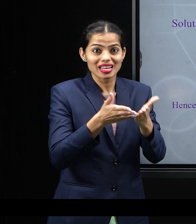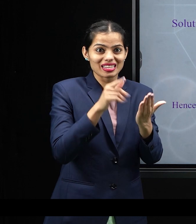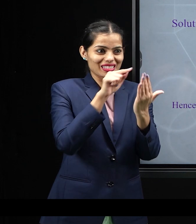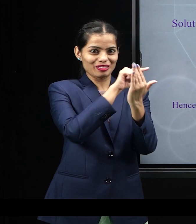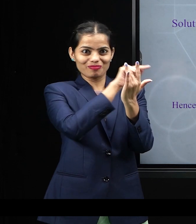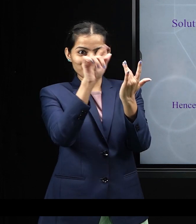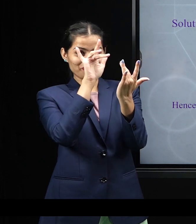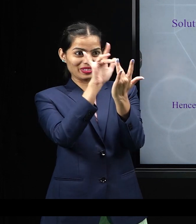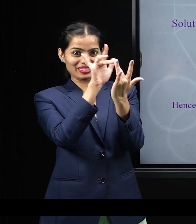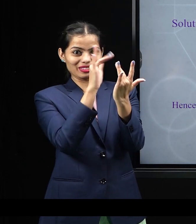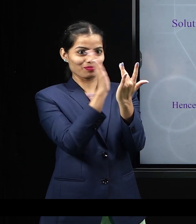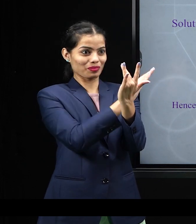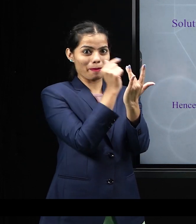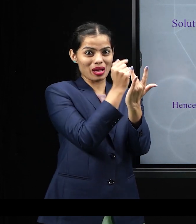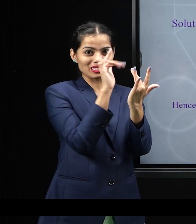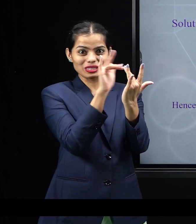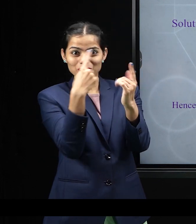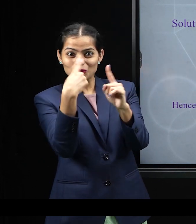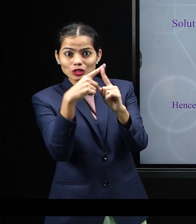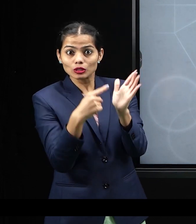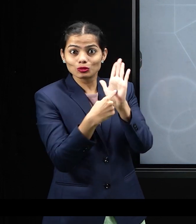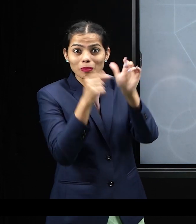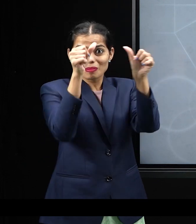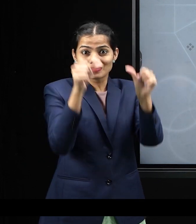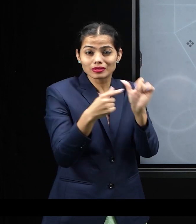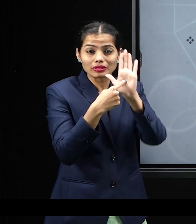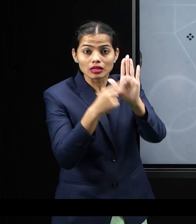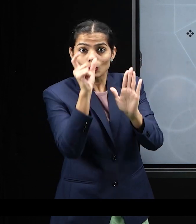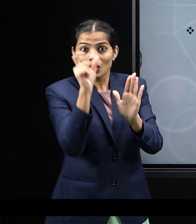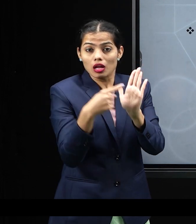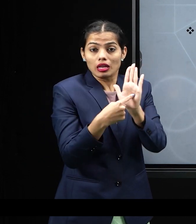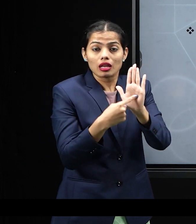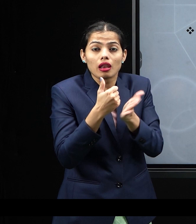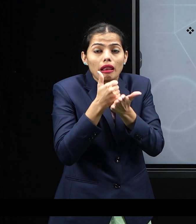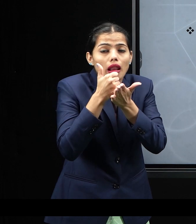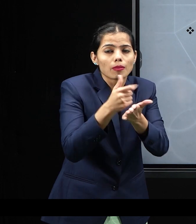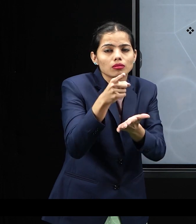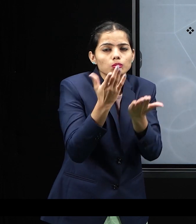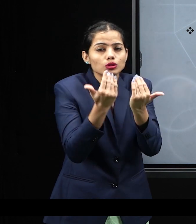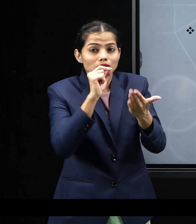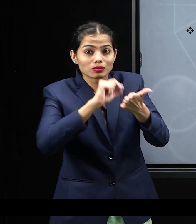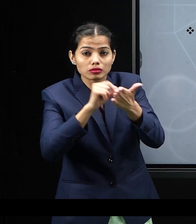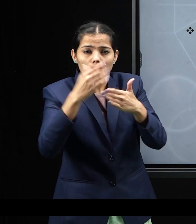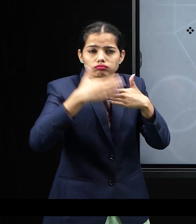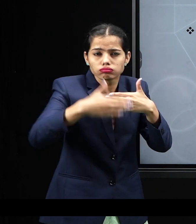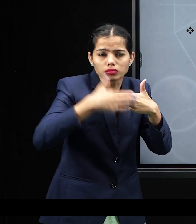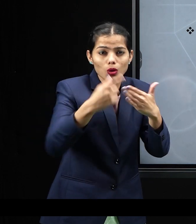There is an interesting result that could help you to write instantly rational numbers between any two given